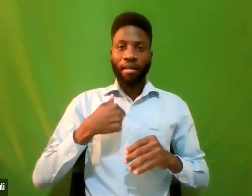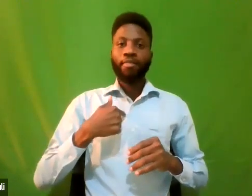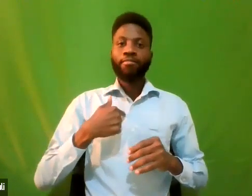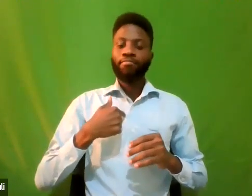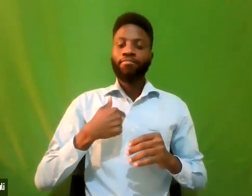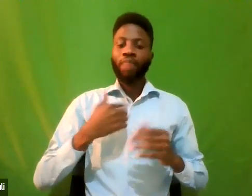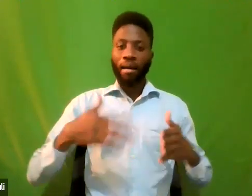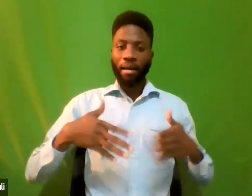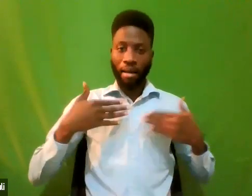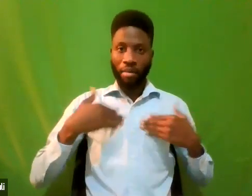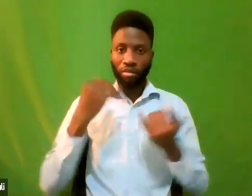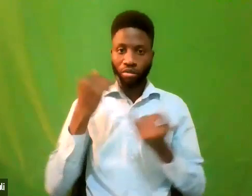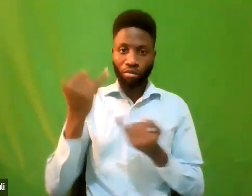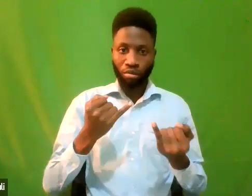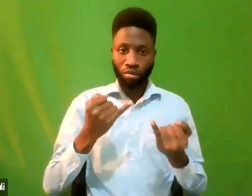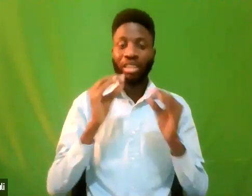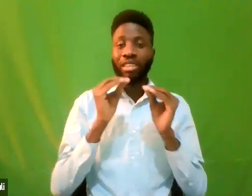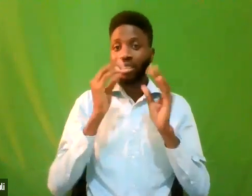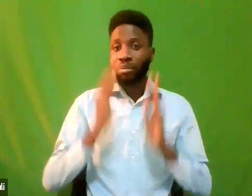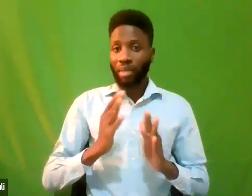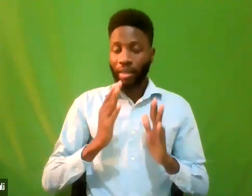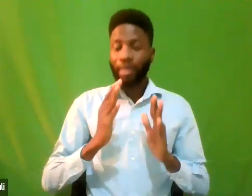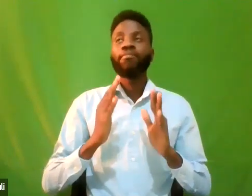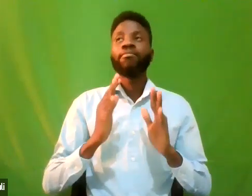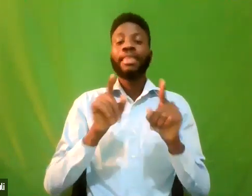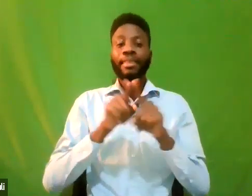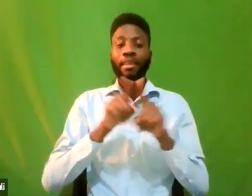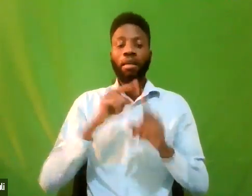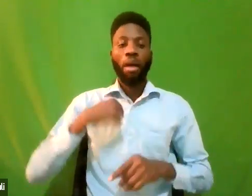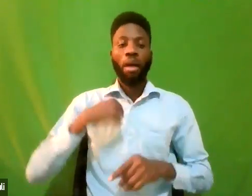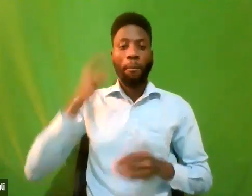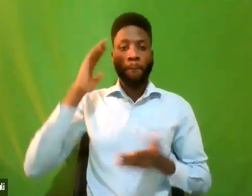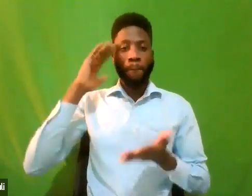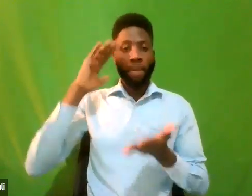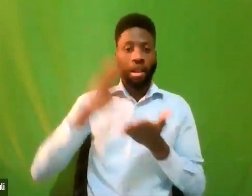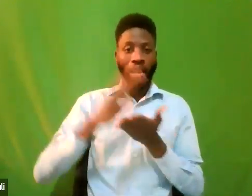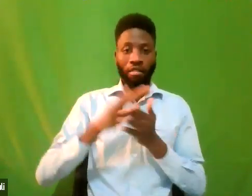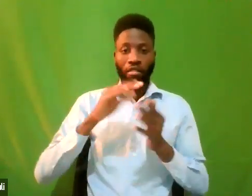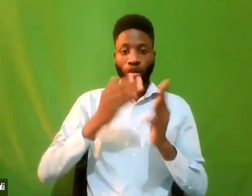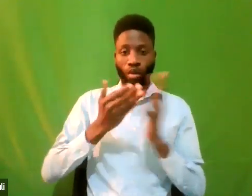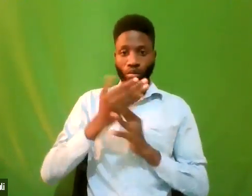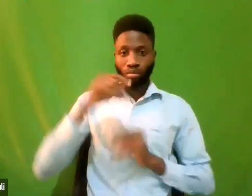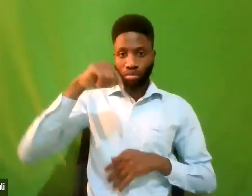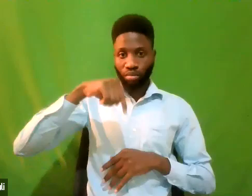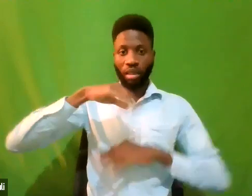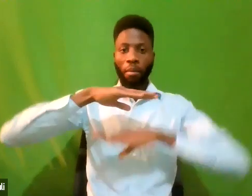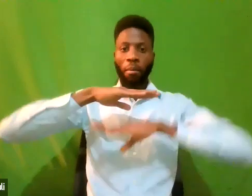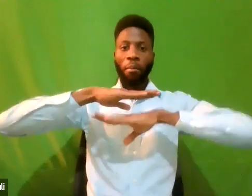introduce the speaker. And I believe through this platform, we've been able to learn a lot of things, which